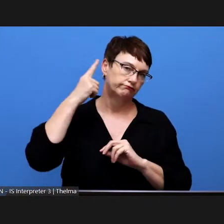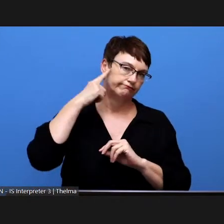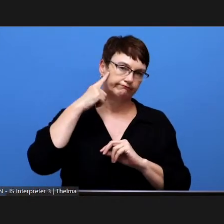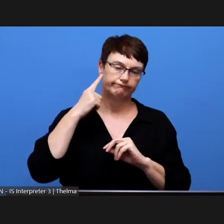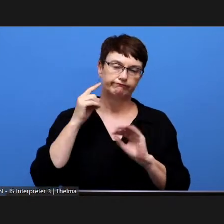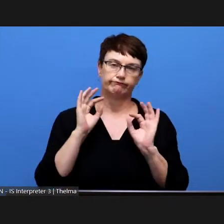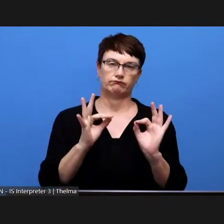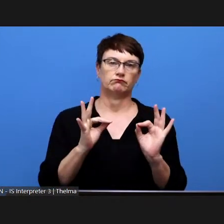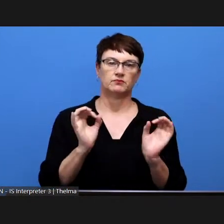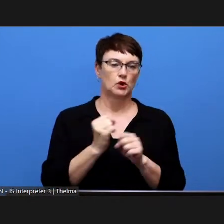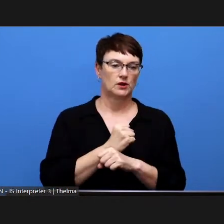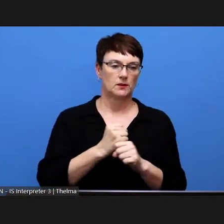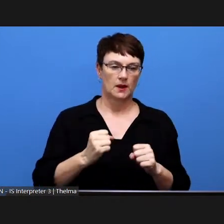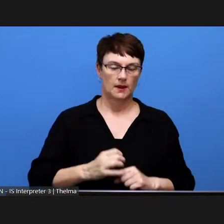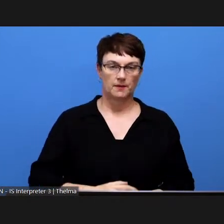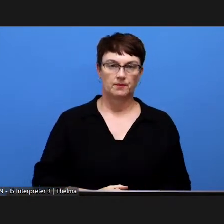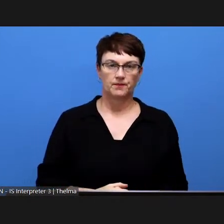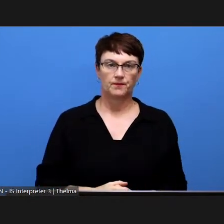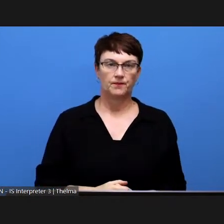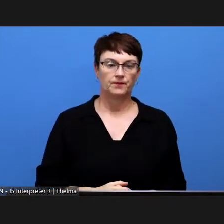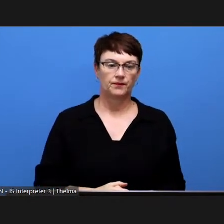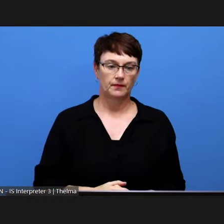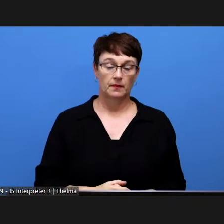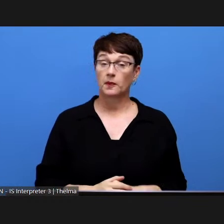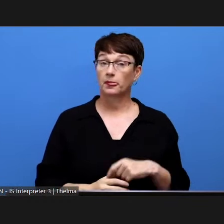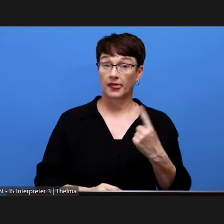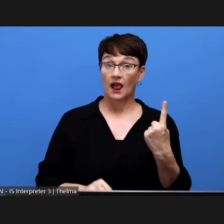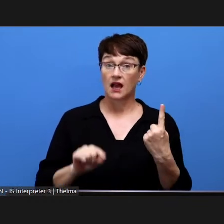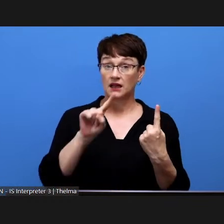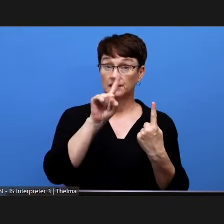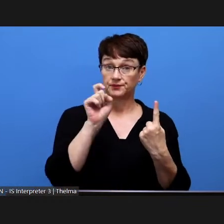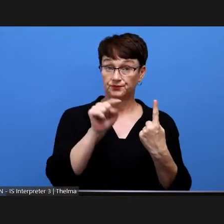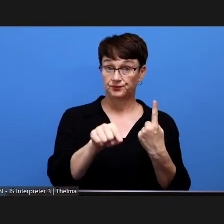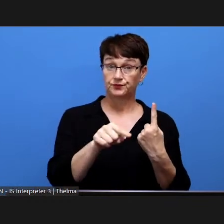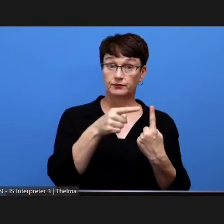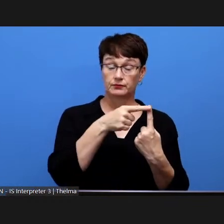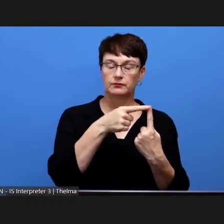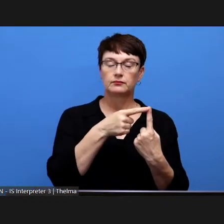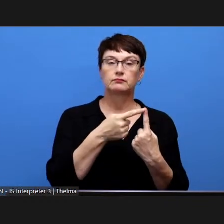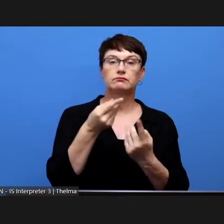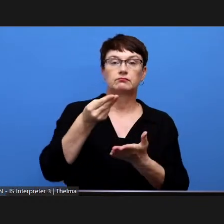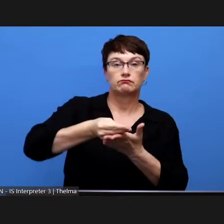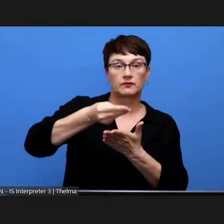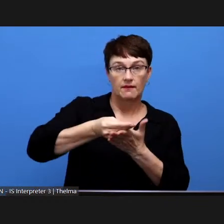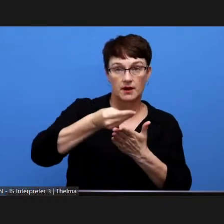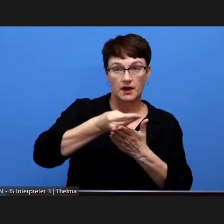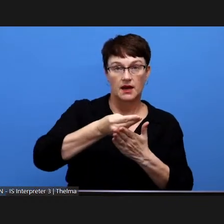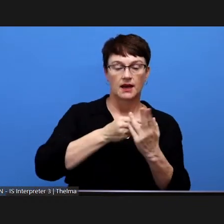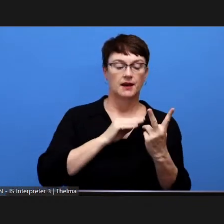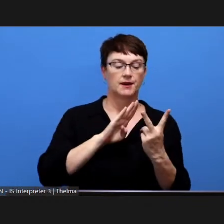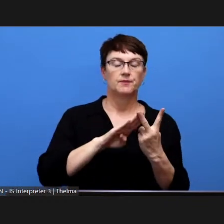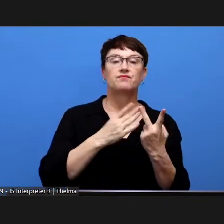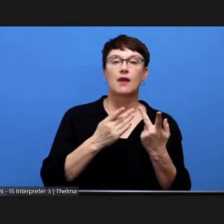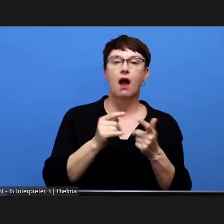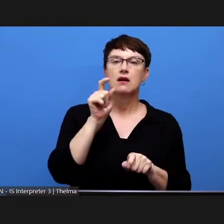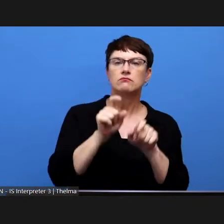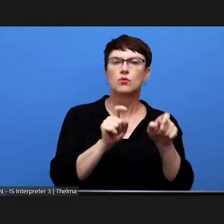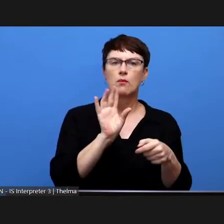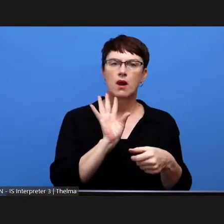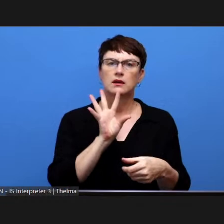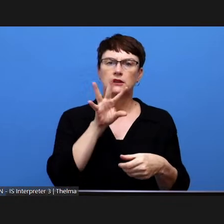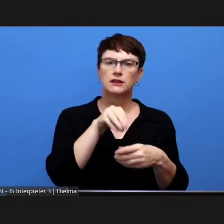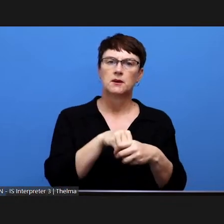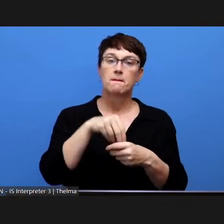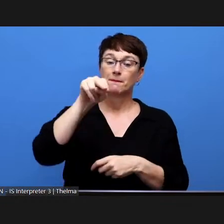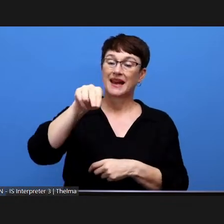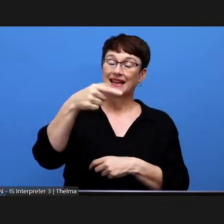I think it's clear the question. One is on financing. The second one is on stakeholders' participation, special selection of NGOs. We are